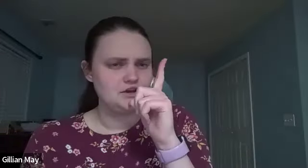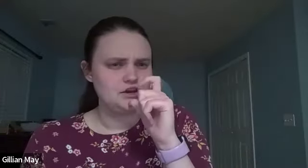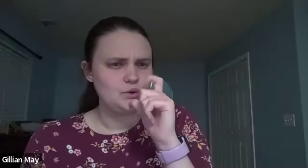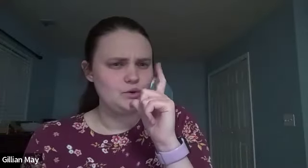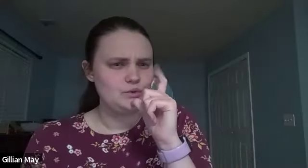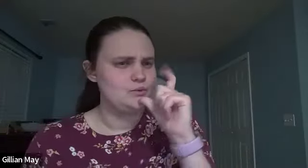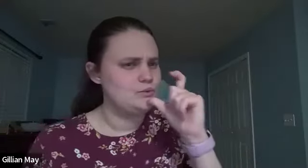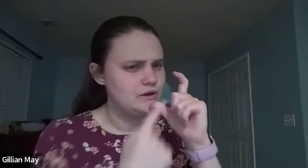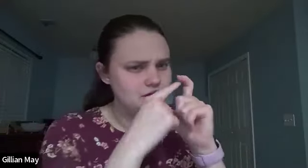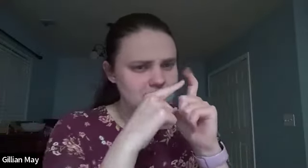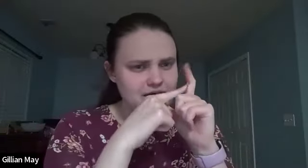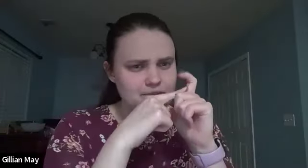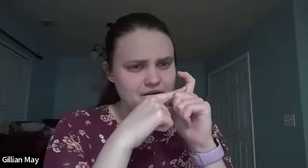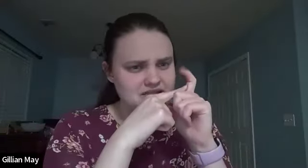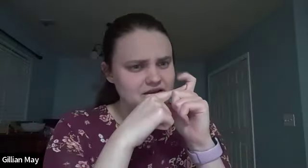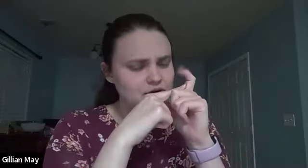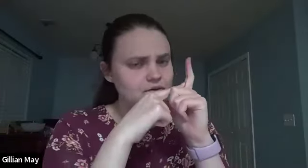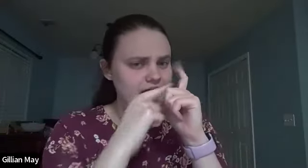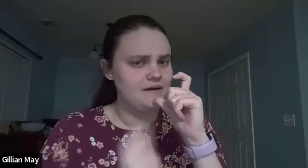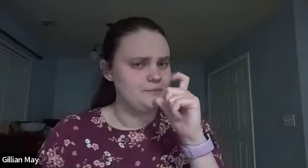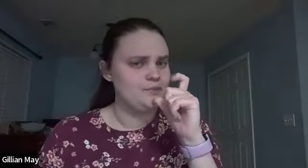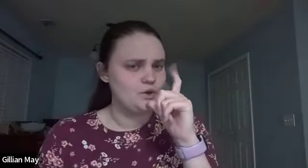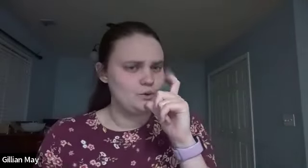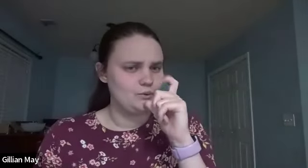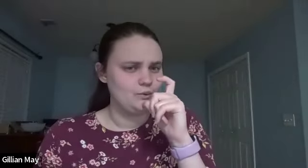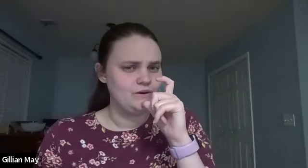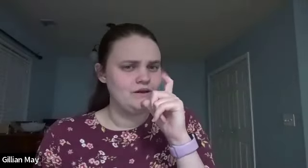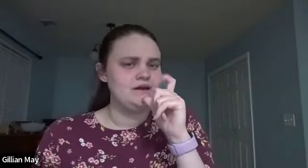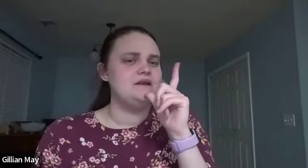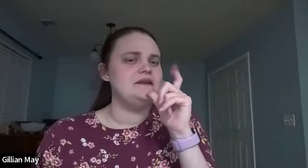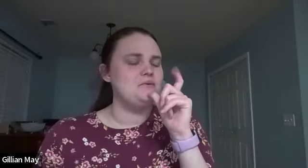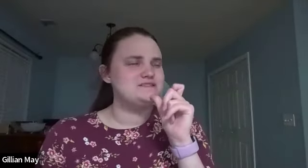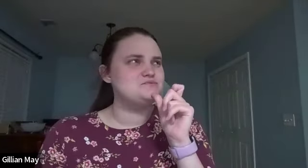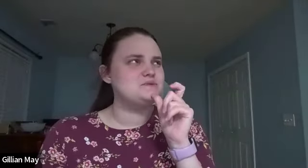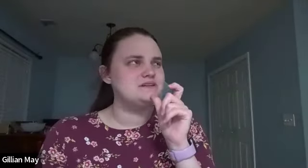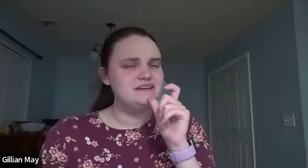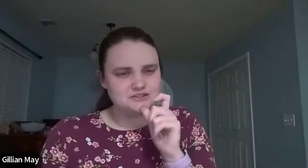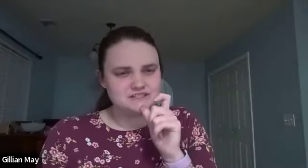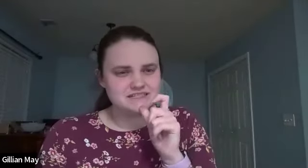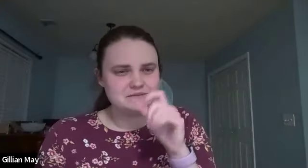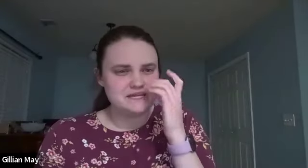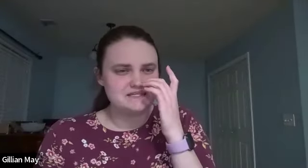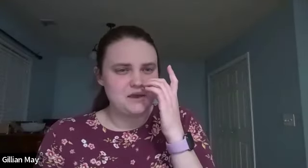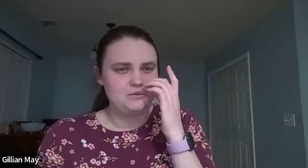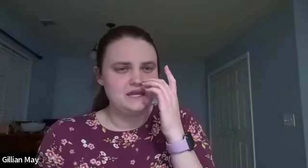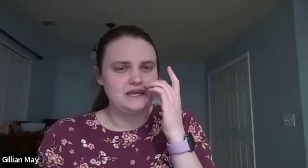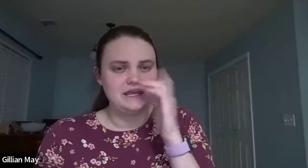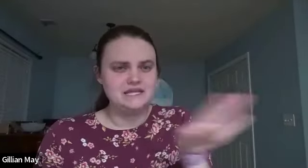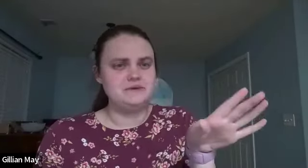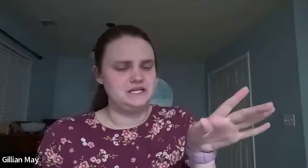going to go who. And you're going to kind of bounce that little, who. Now, what's really interesting to me is that when anybody